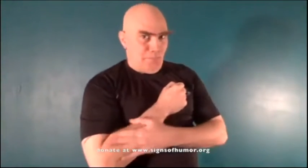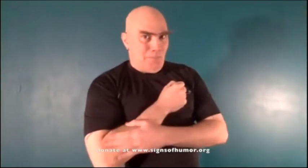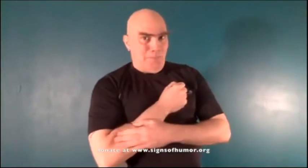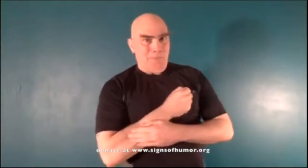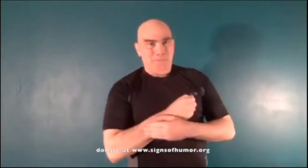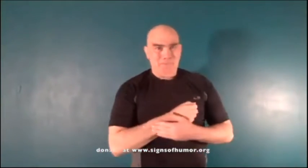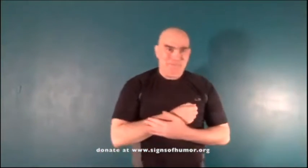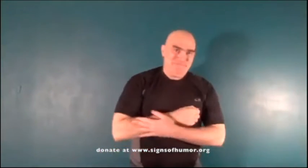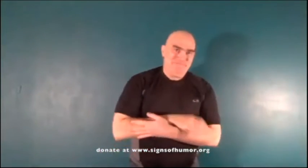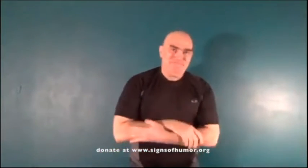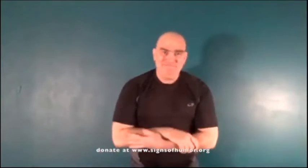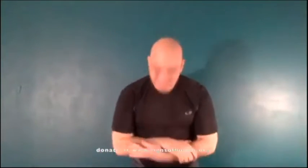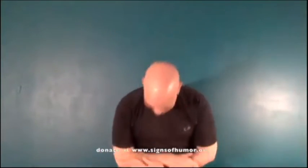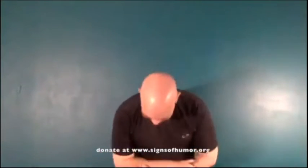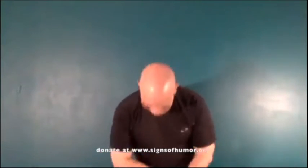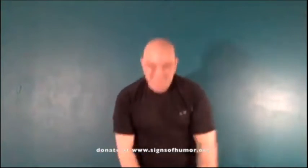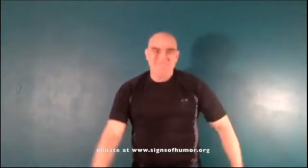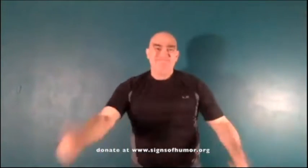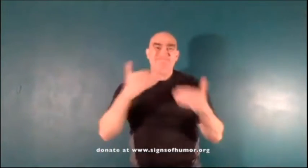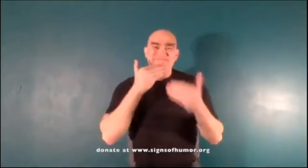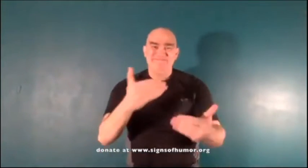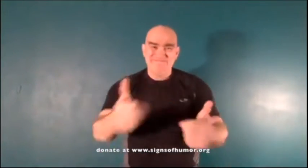the safer language in my house. Thank you.